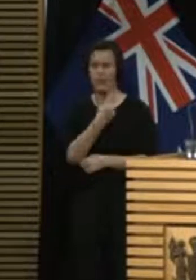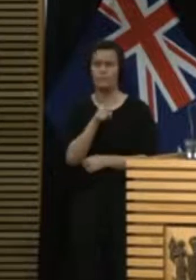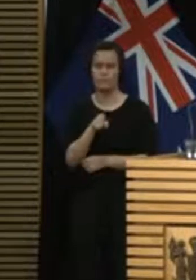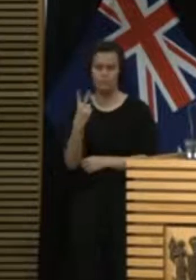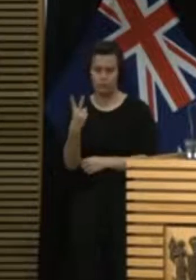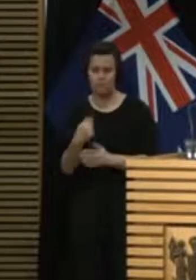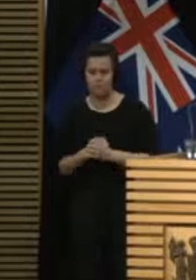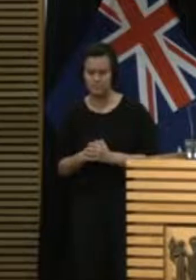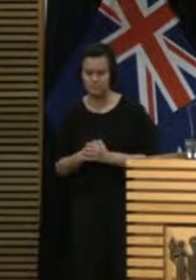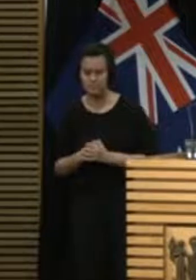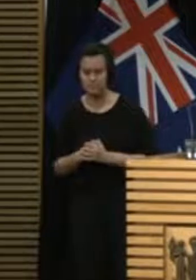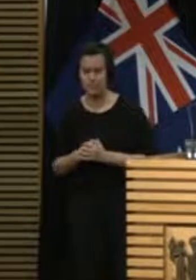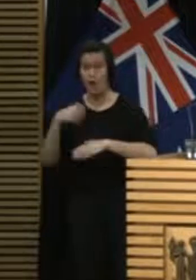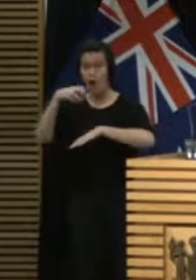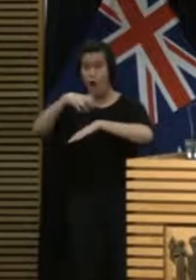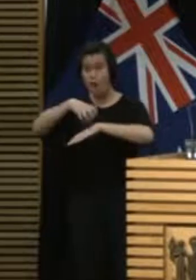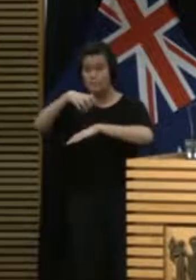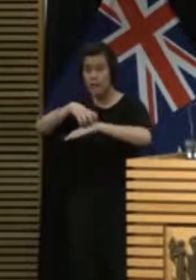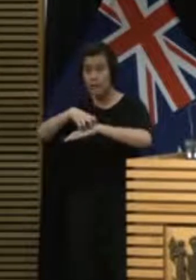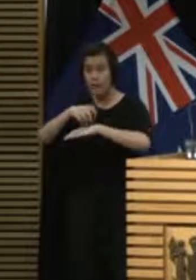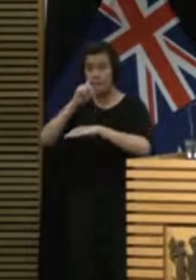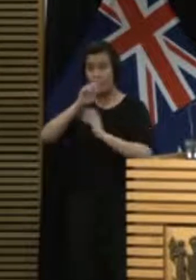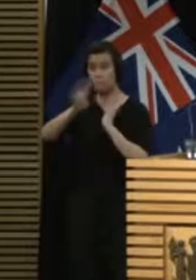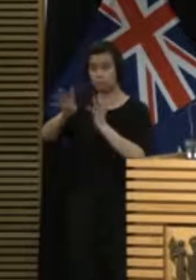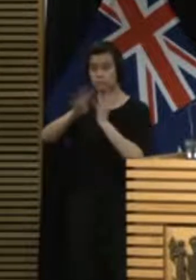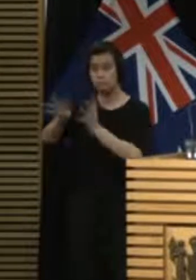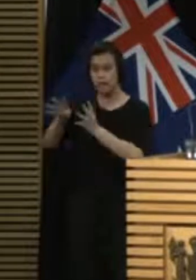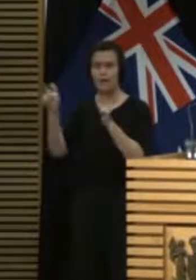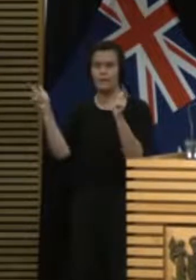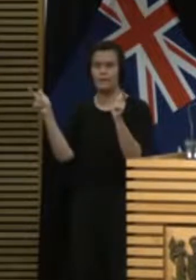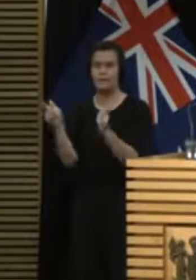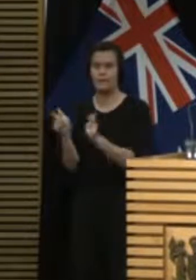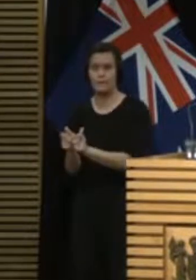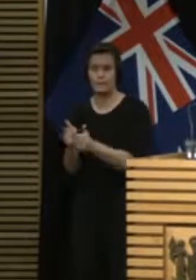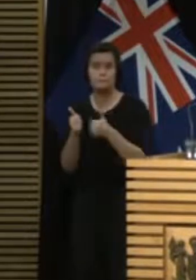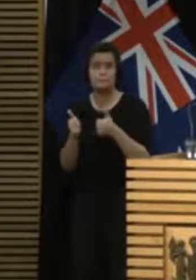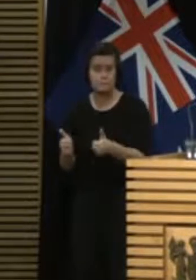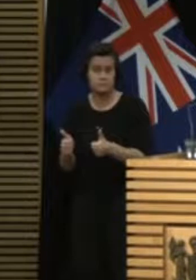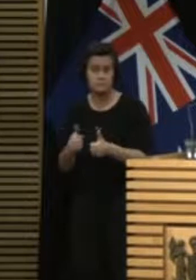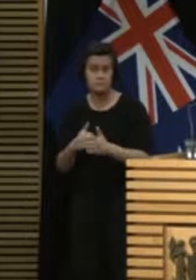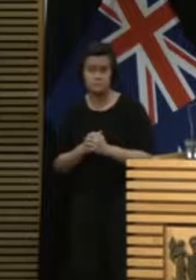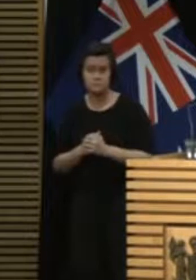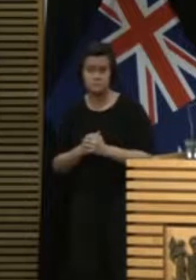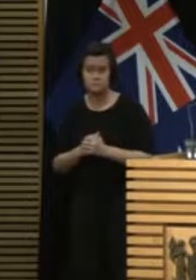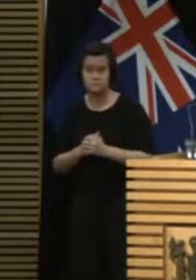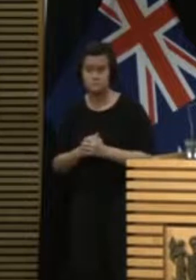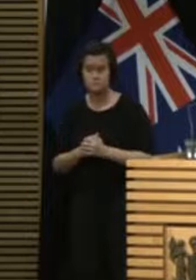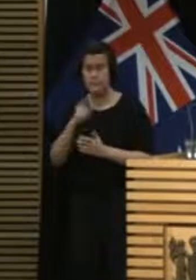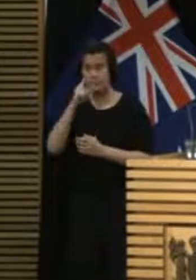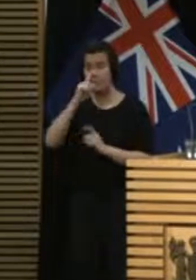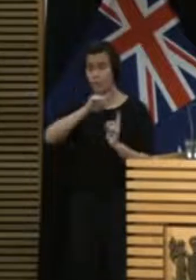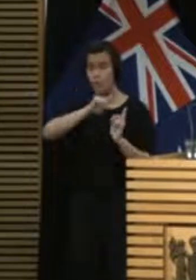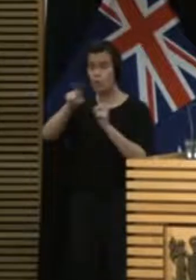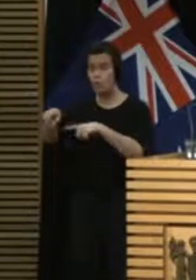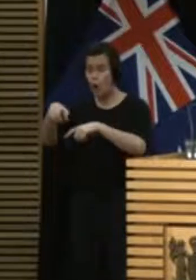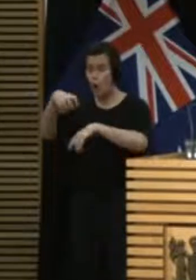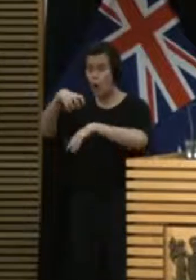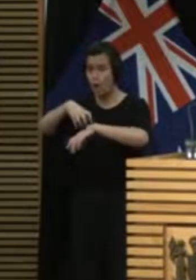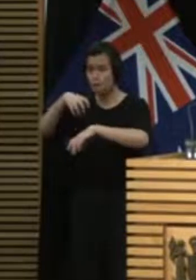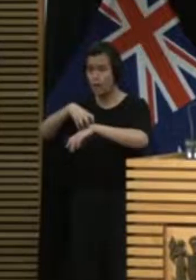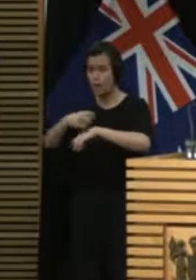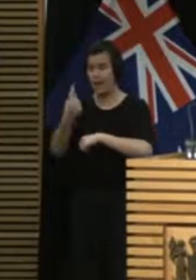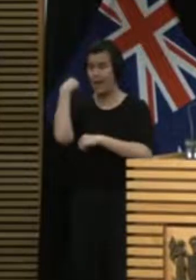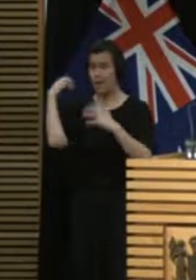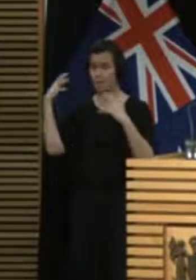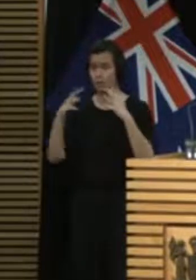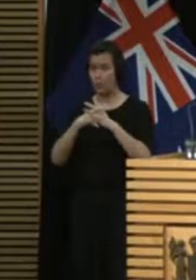that drop in hospitalizations. And the team walked us through that today, that a number of those hospitalizations, which went up quite sharply at the end of last